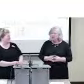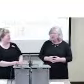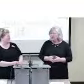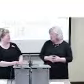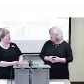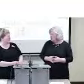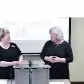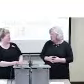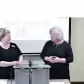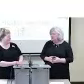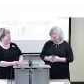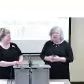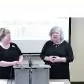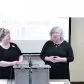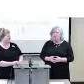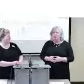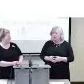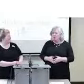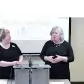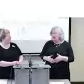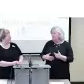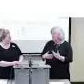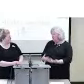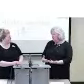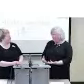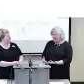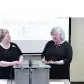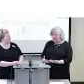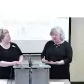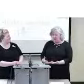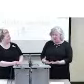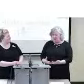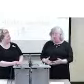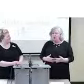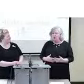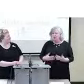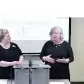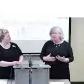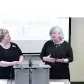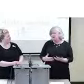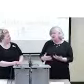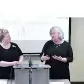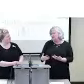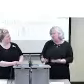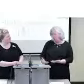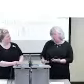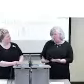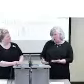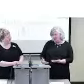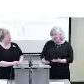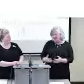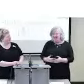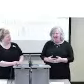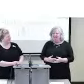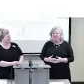really important in relationships um we want to be able to give to others you want to be able to do service